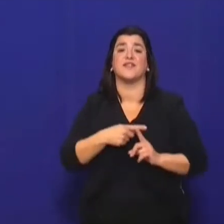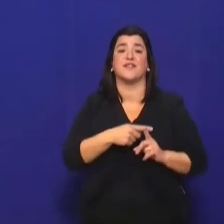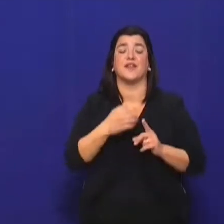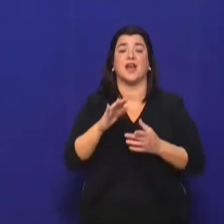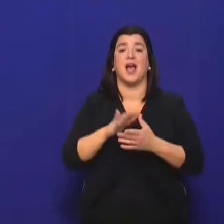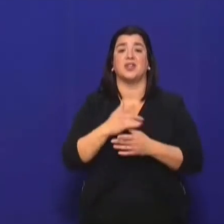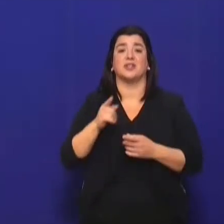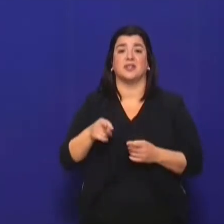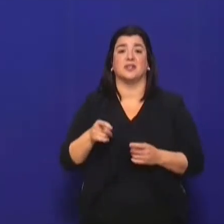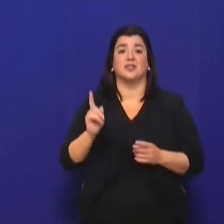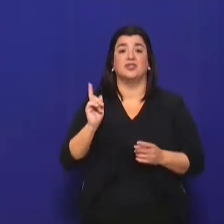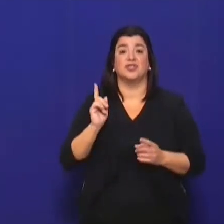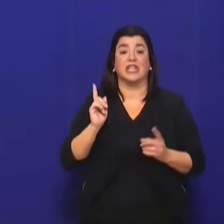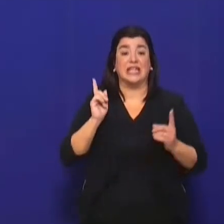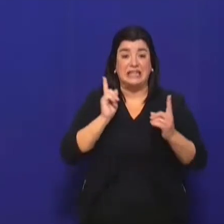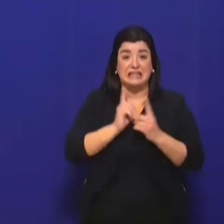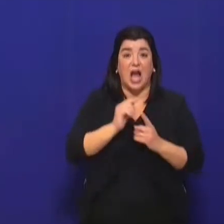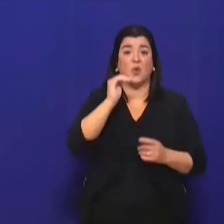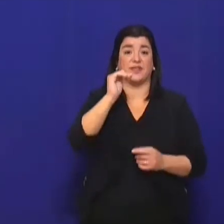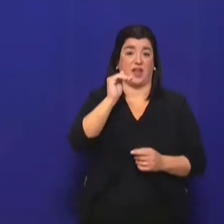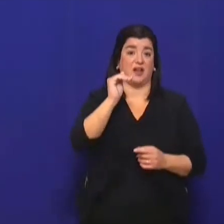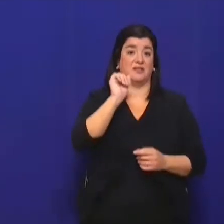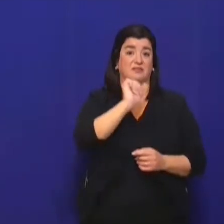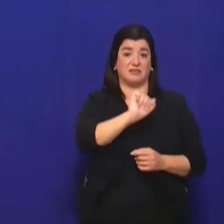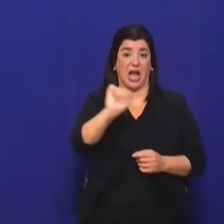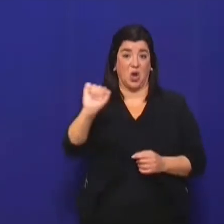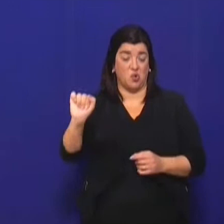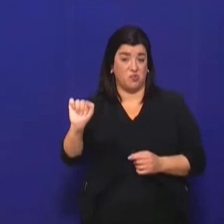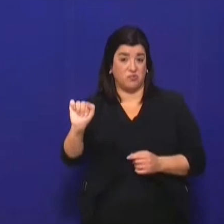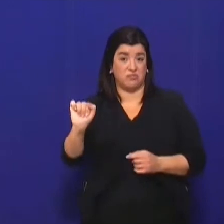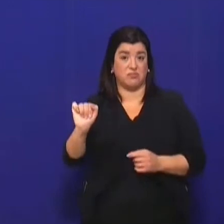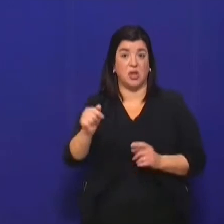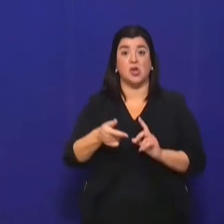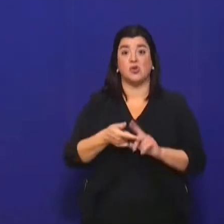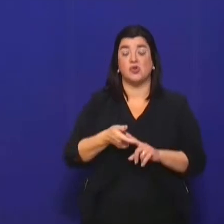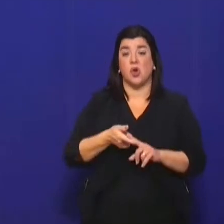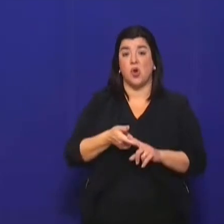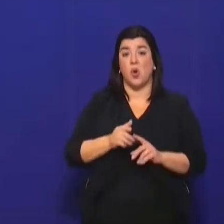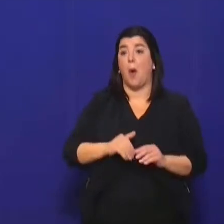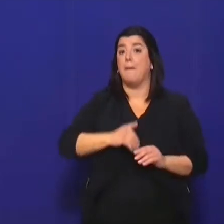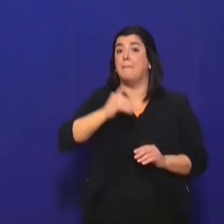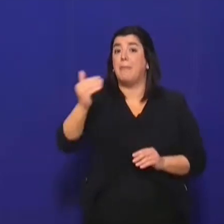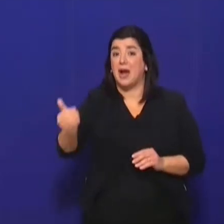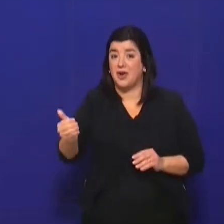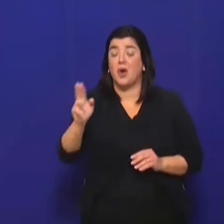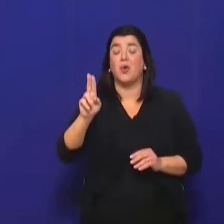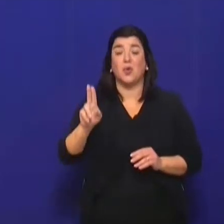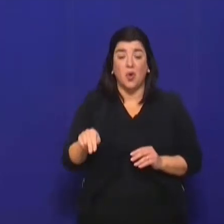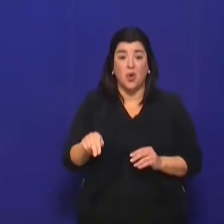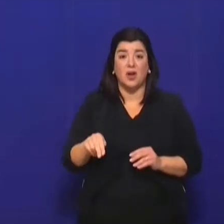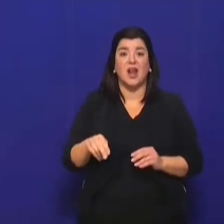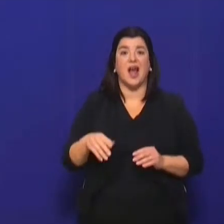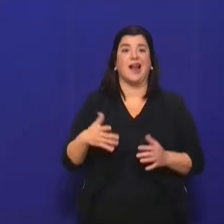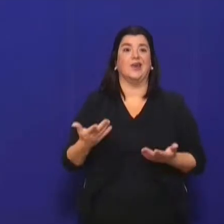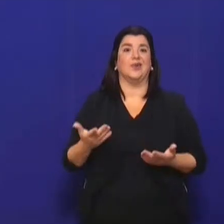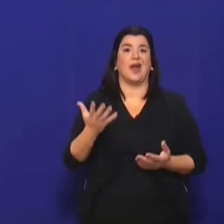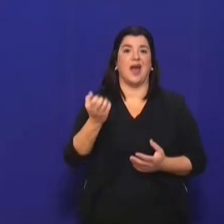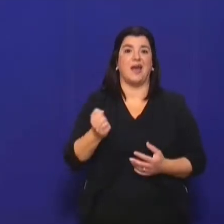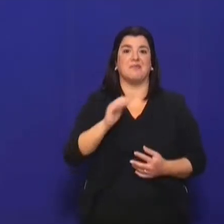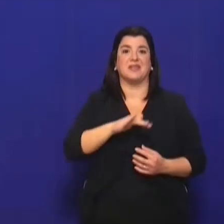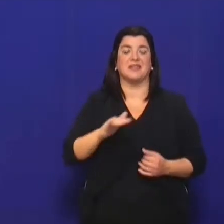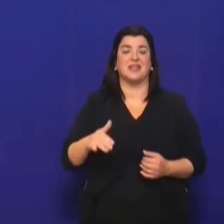iltaqgħu mill-clusters, kellna nies li iltaqgħu fid-djar tagħhom, nies li kienu barra il-household u hemmhekk kollok persuni li